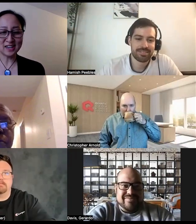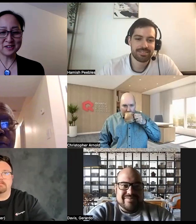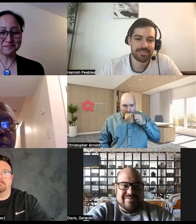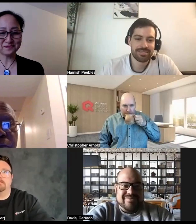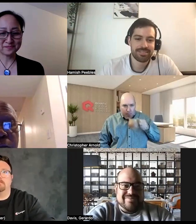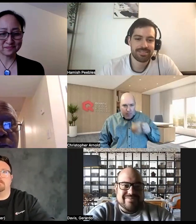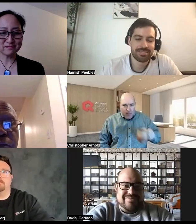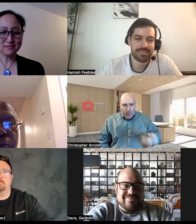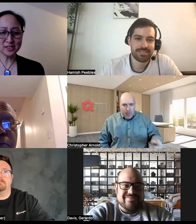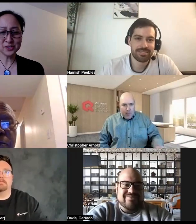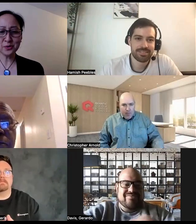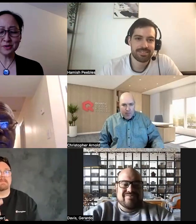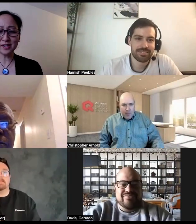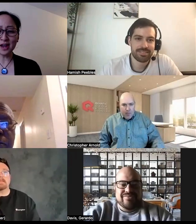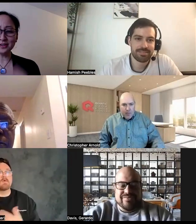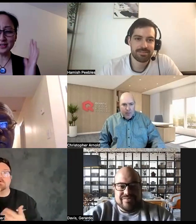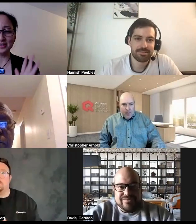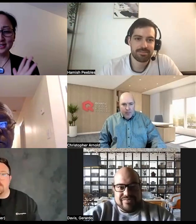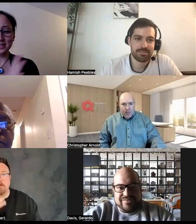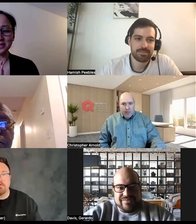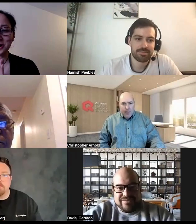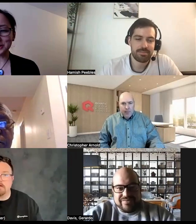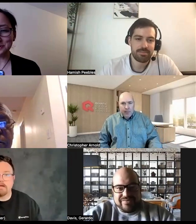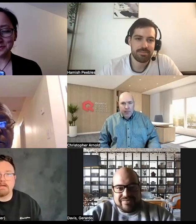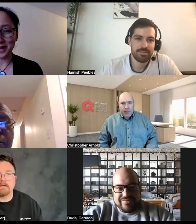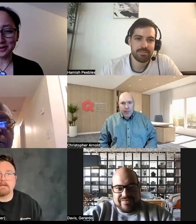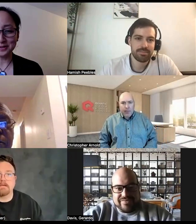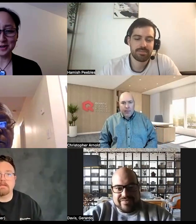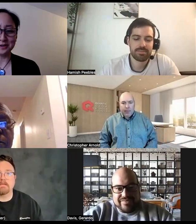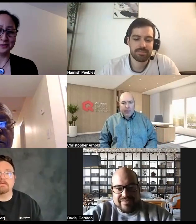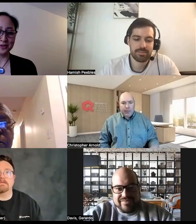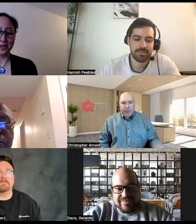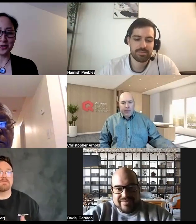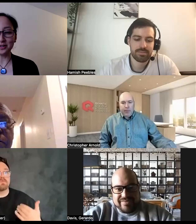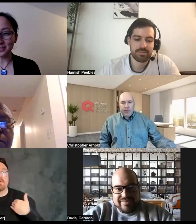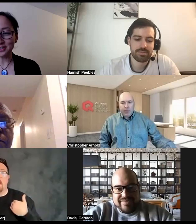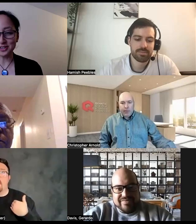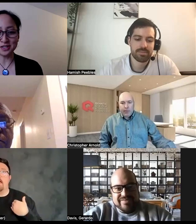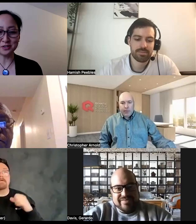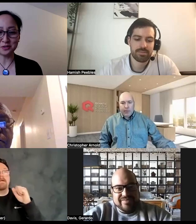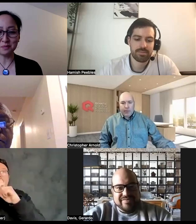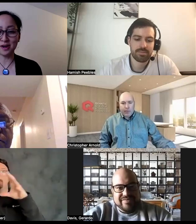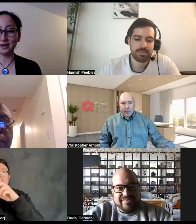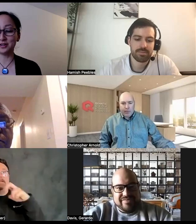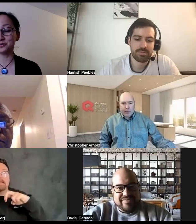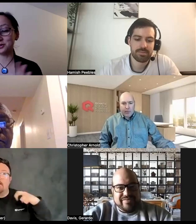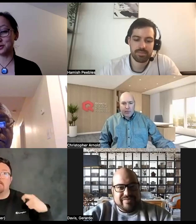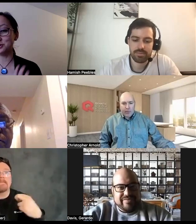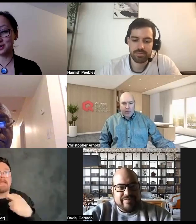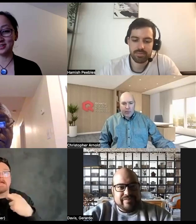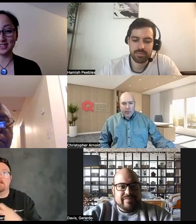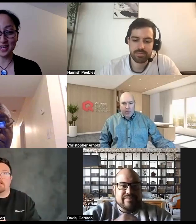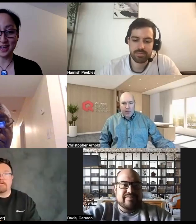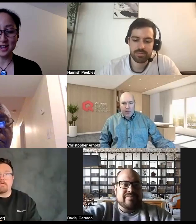And so we've gathered an awesome panel of thought leaders and industry pioneers for